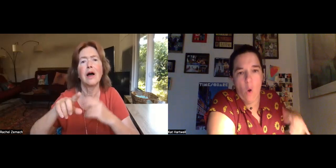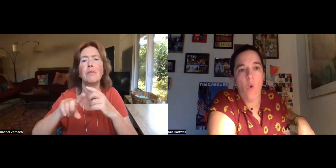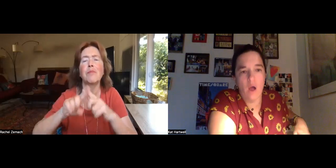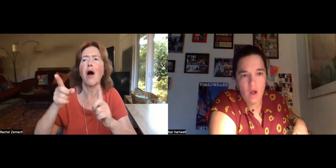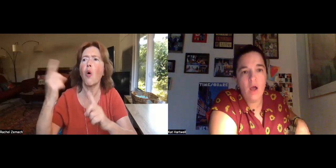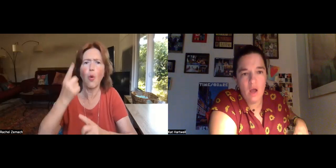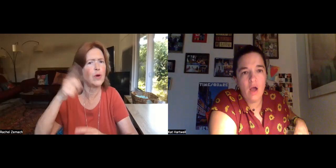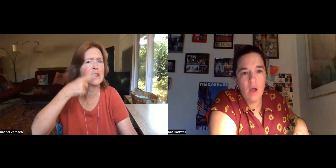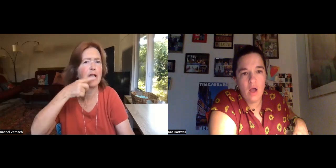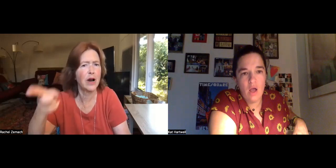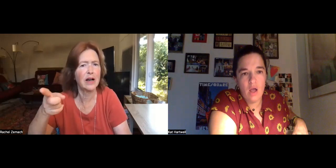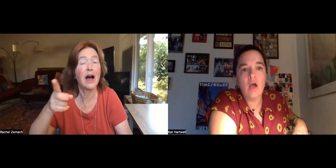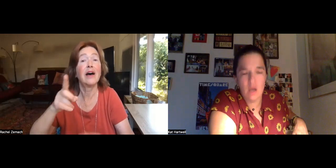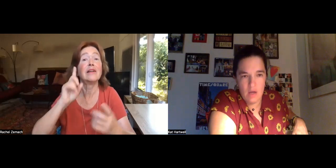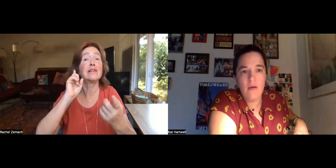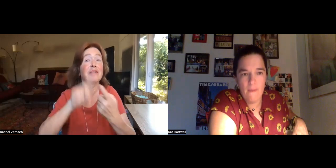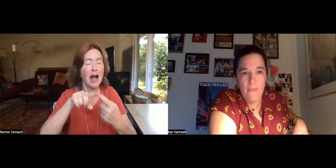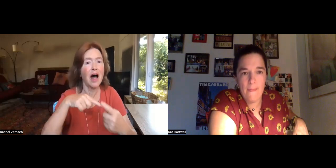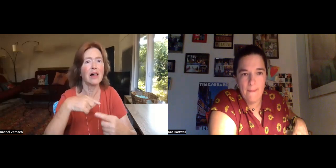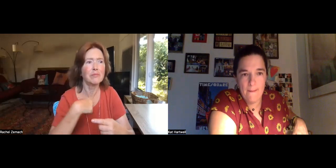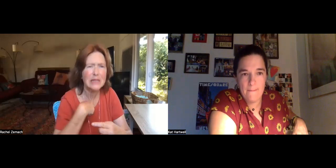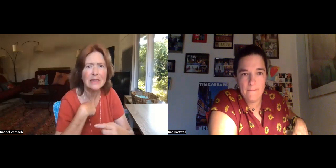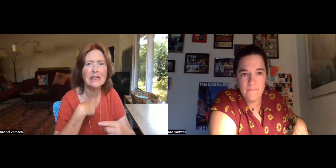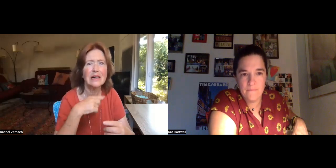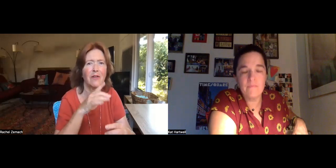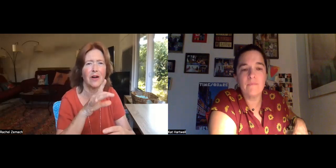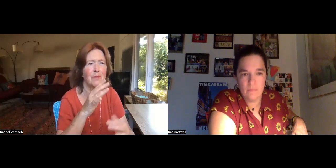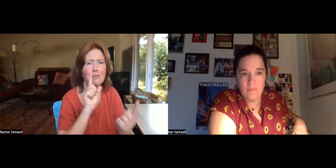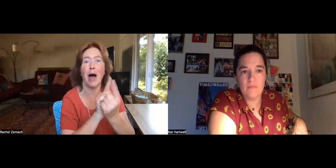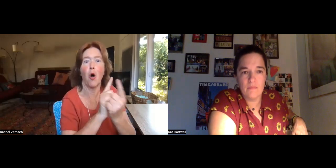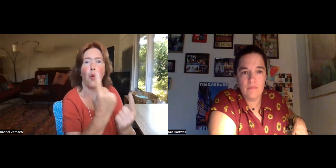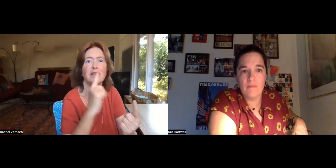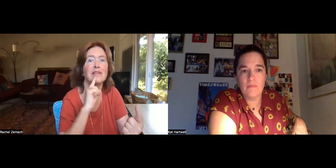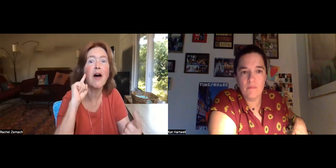Wow. Here. Yeah, he met one up.